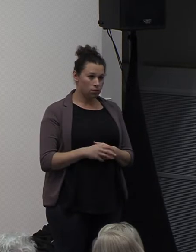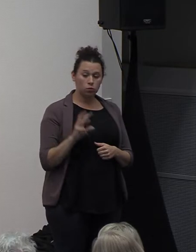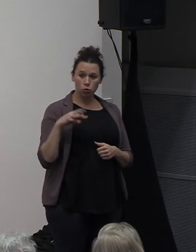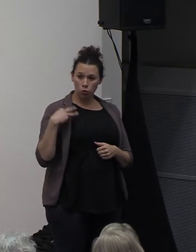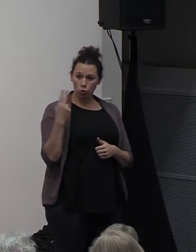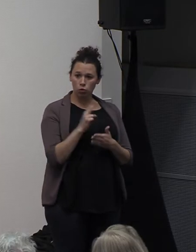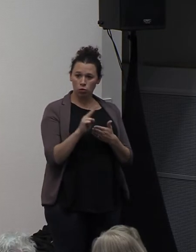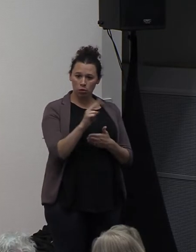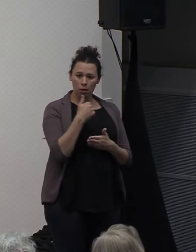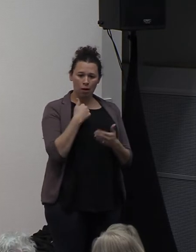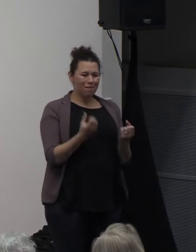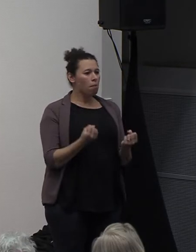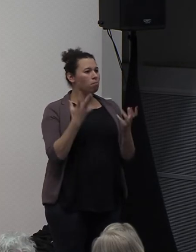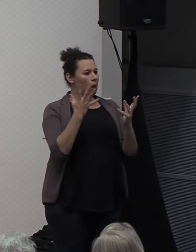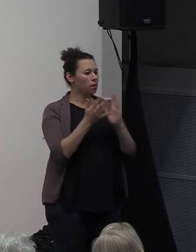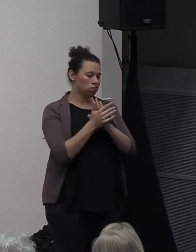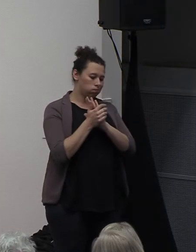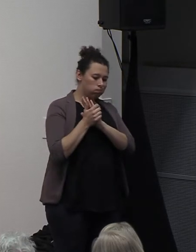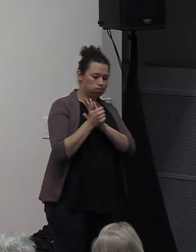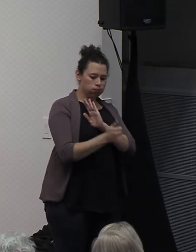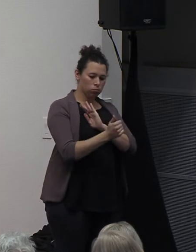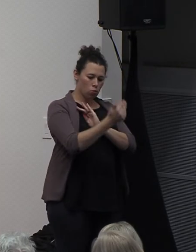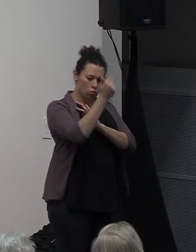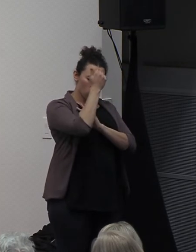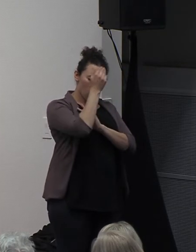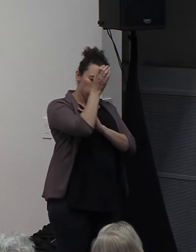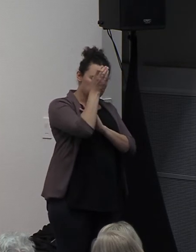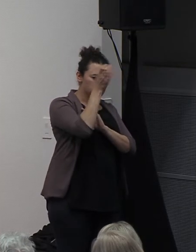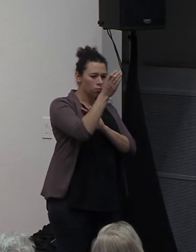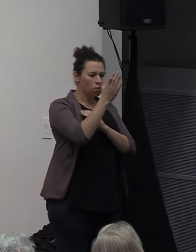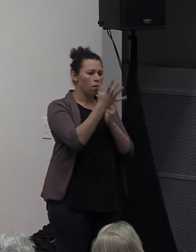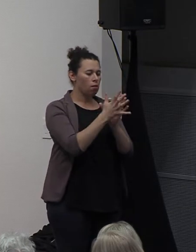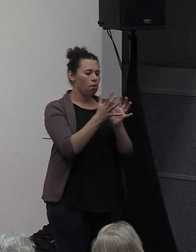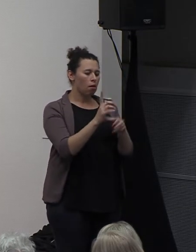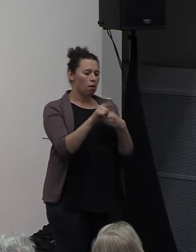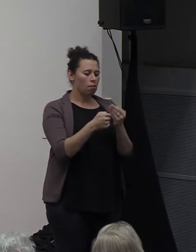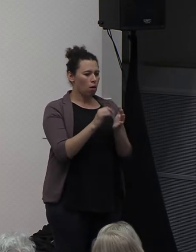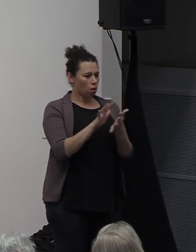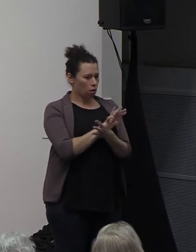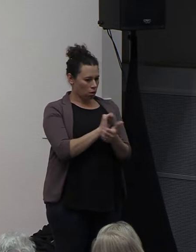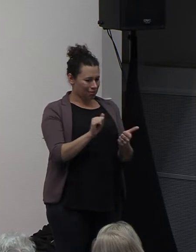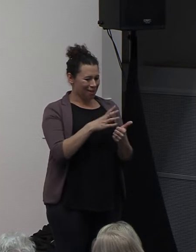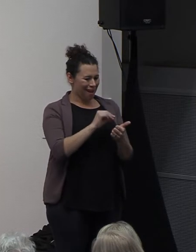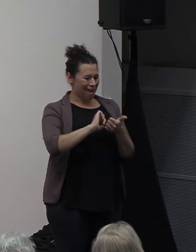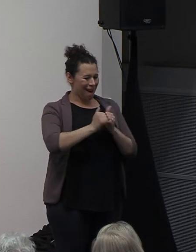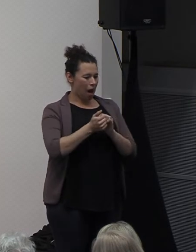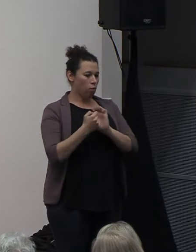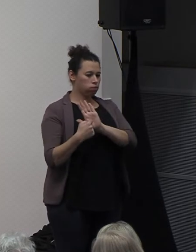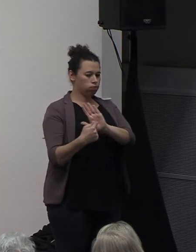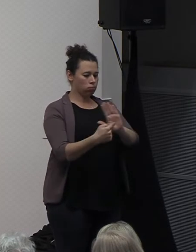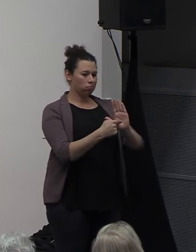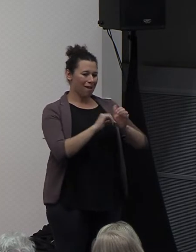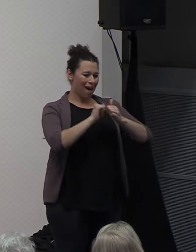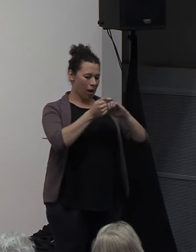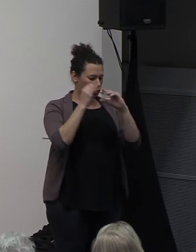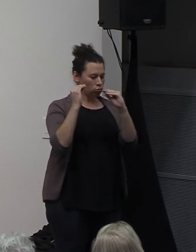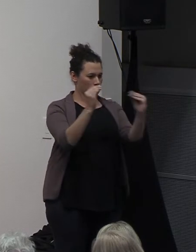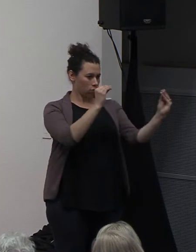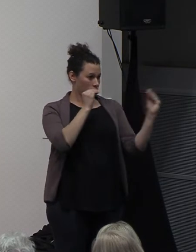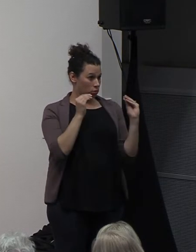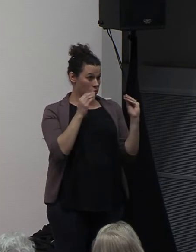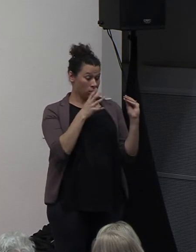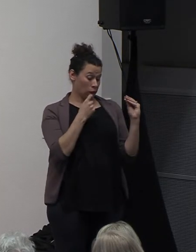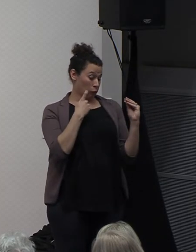of experts on the history and representation of the Holocaust on its faculty, and in recent years, it has hosted